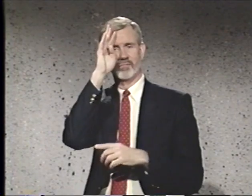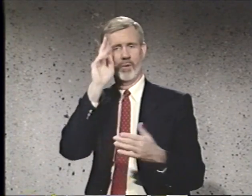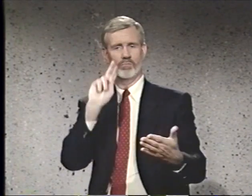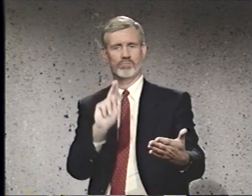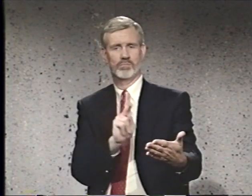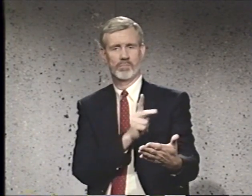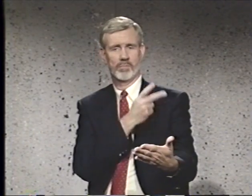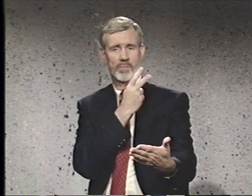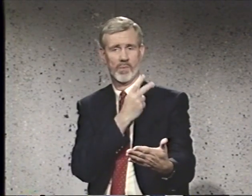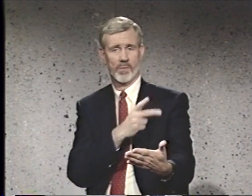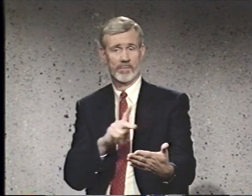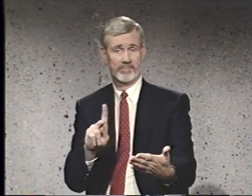I made up a poem.